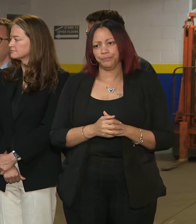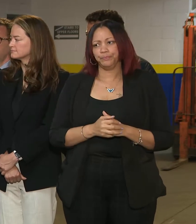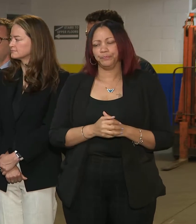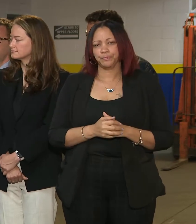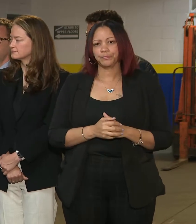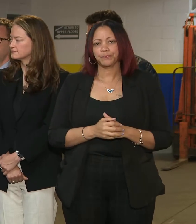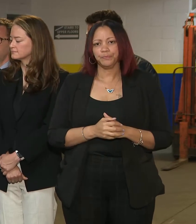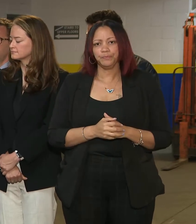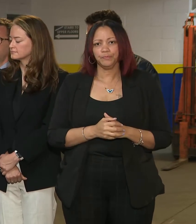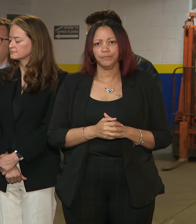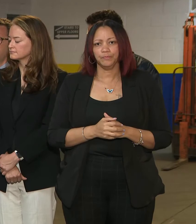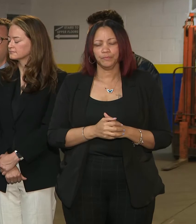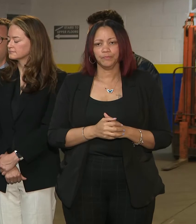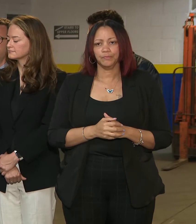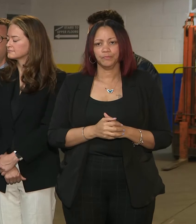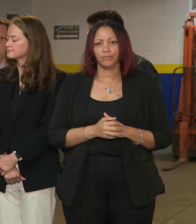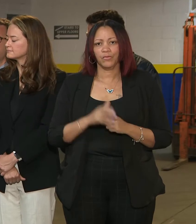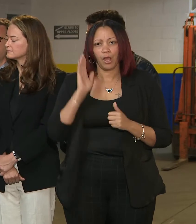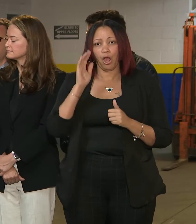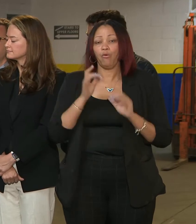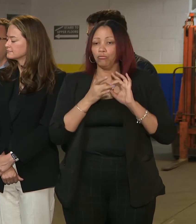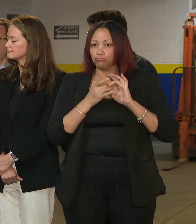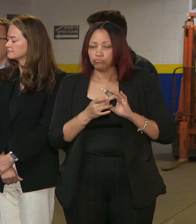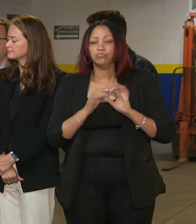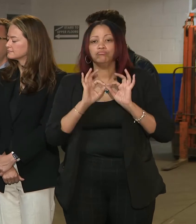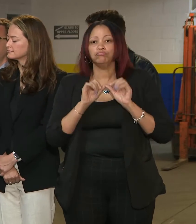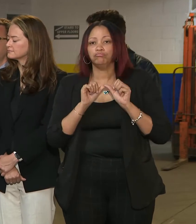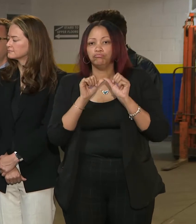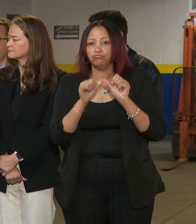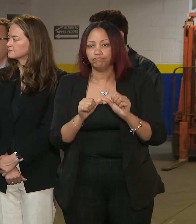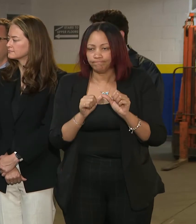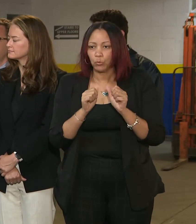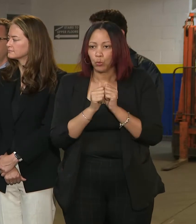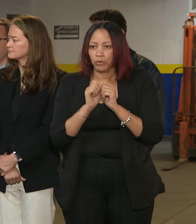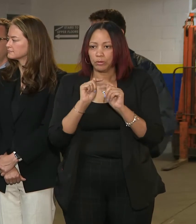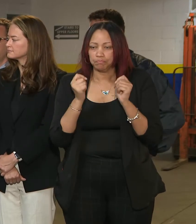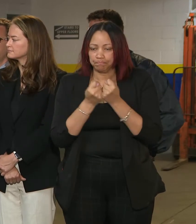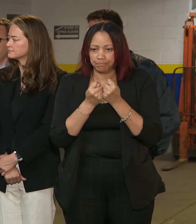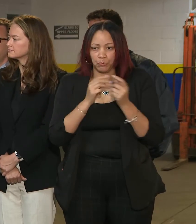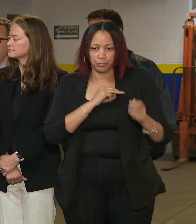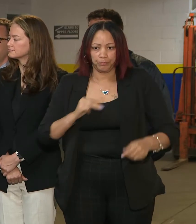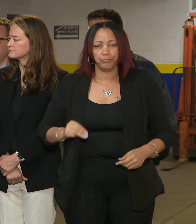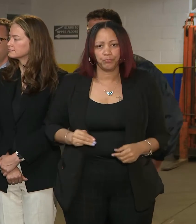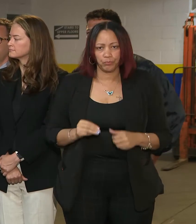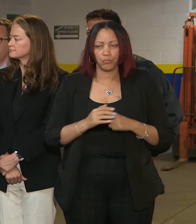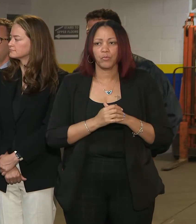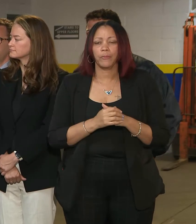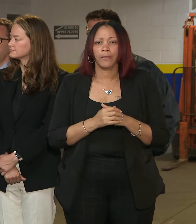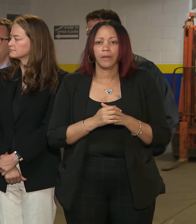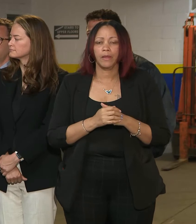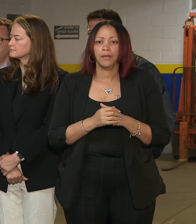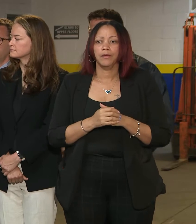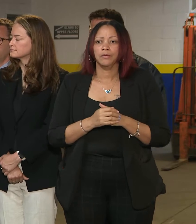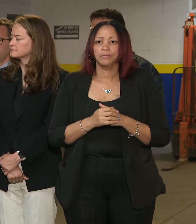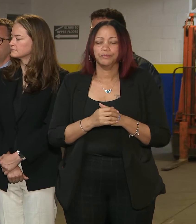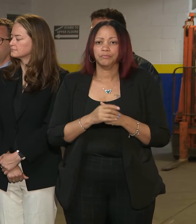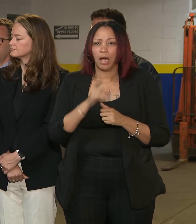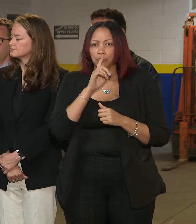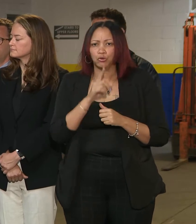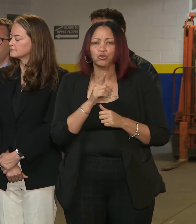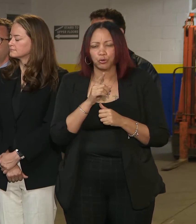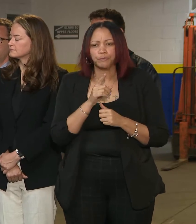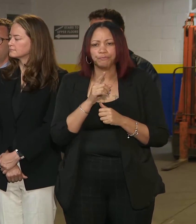I'm going to further cooperate with your team, Mr. Mayor. I'm sure there are a lot of things which we can do